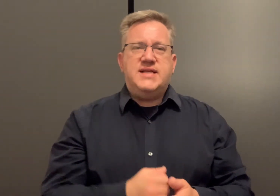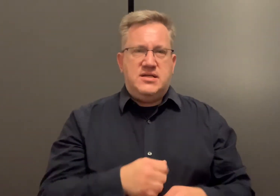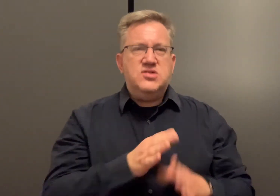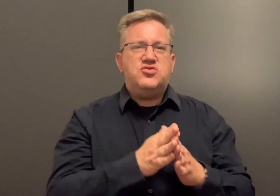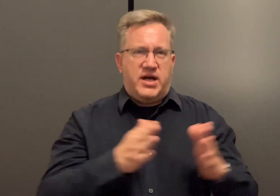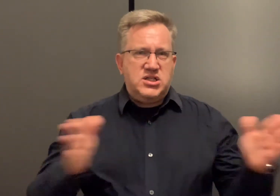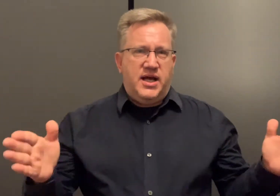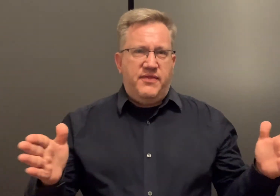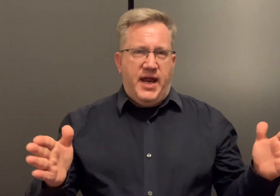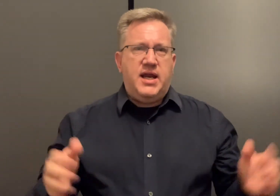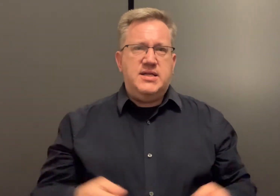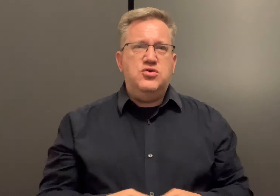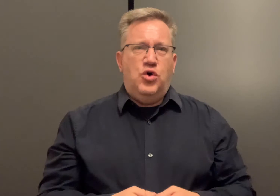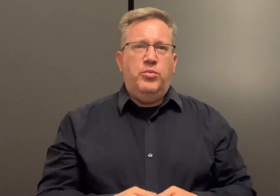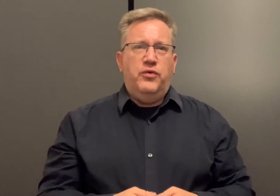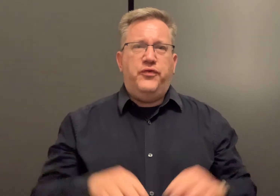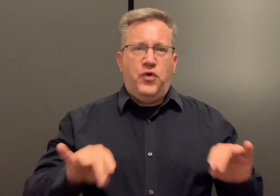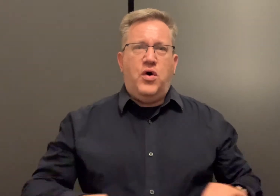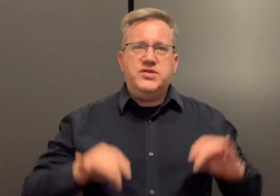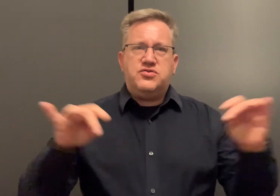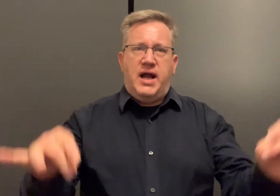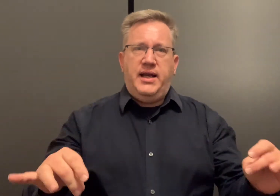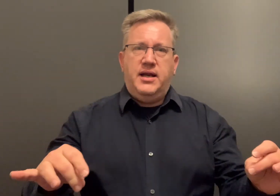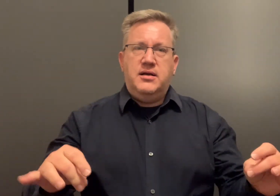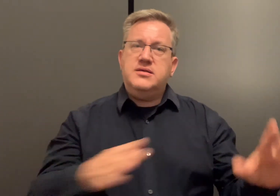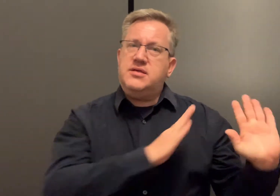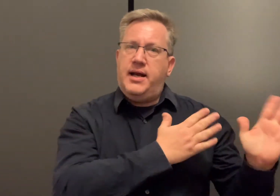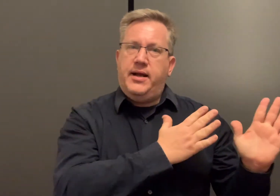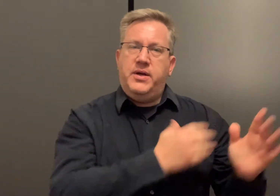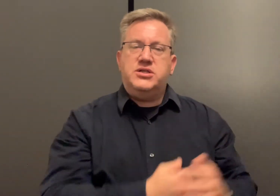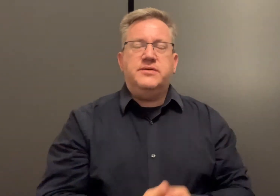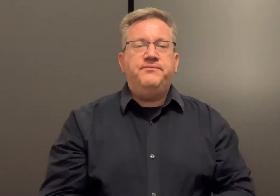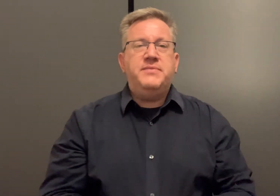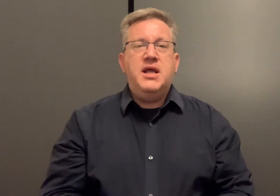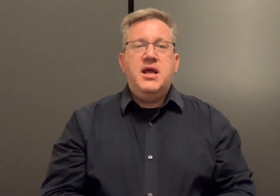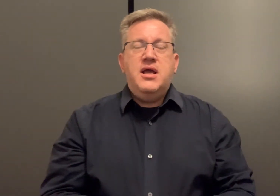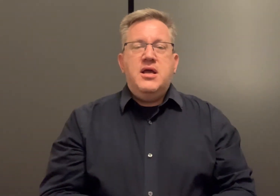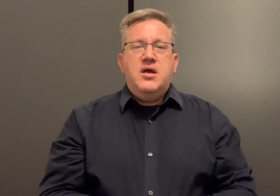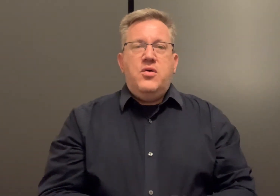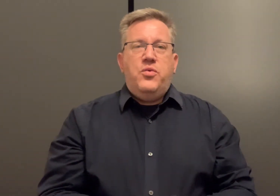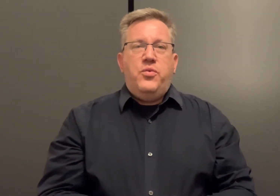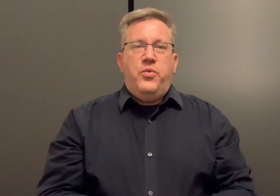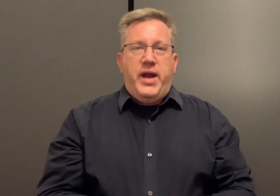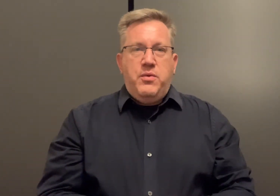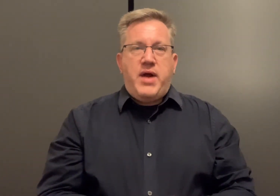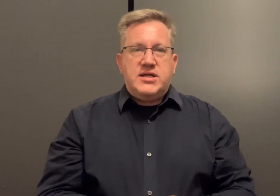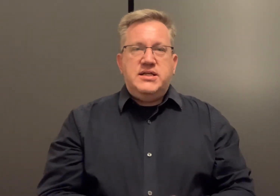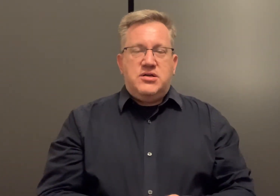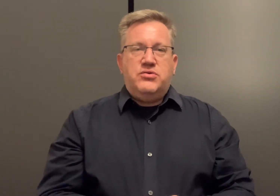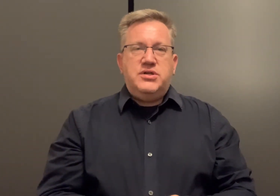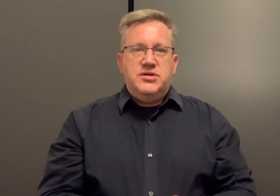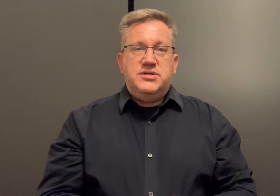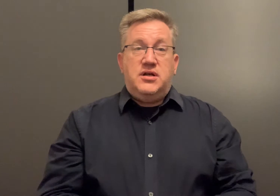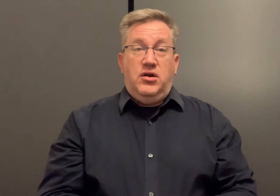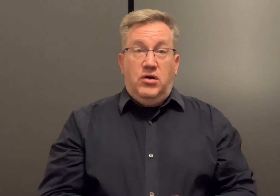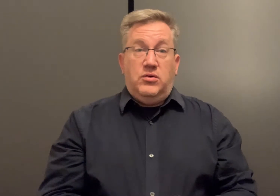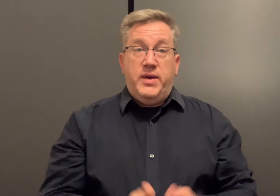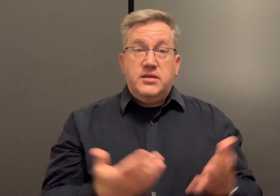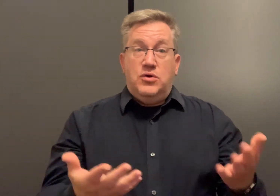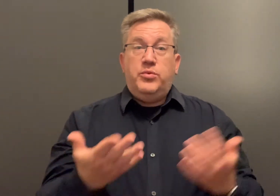sentence structure that is normal for Australian Sign Language. We were actually told to use it along with normal